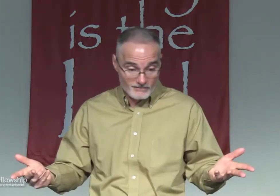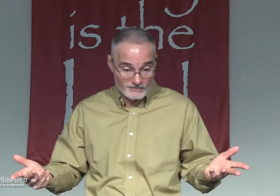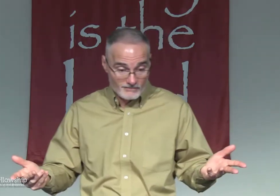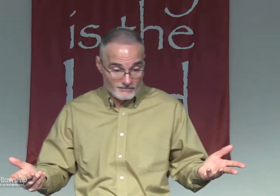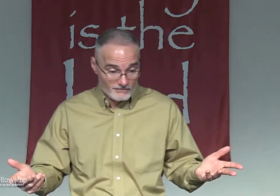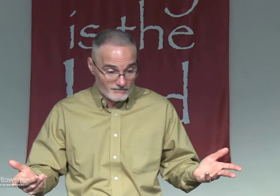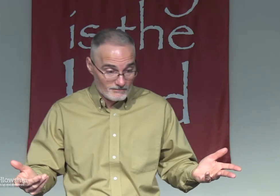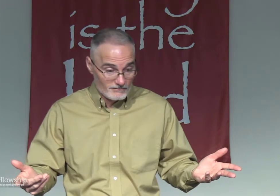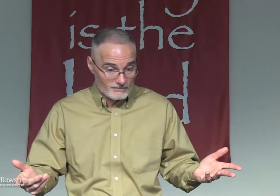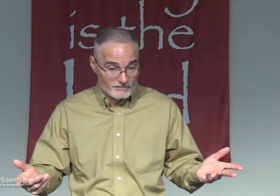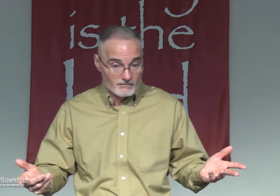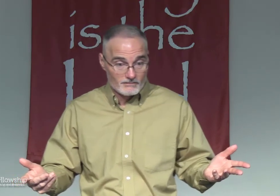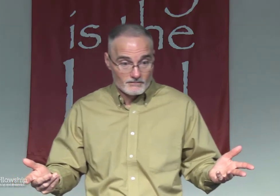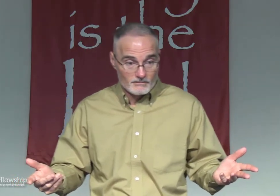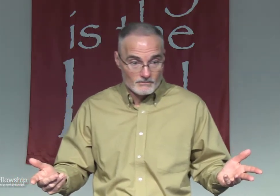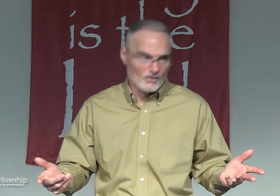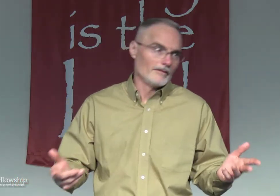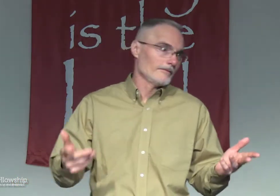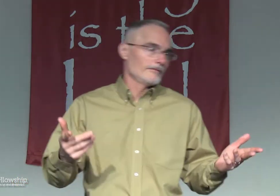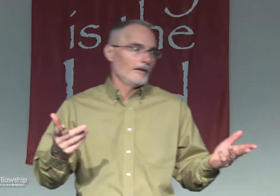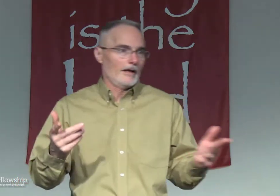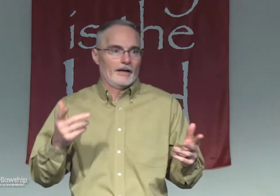That's a great place to start.